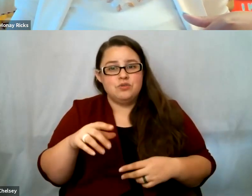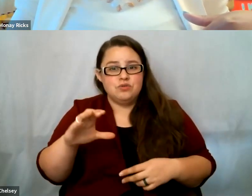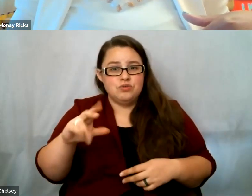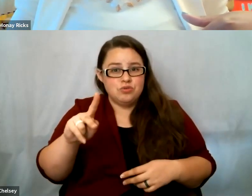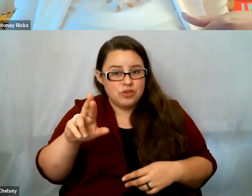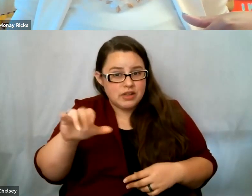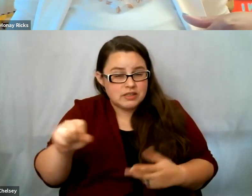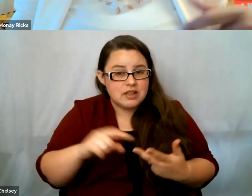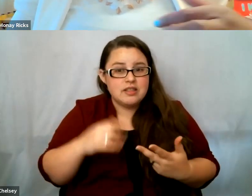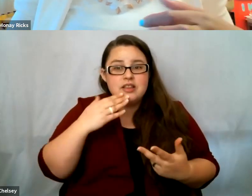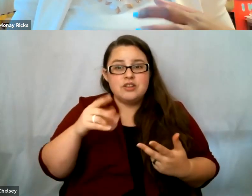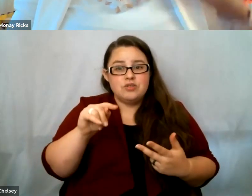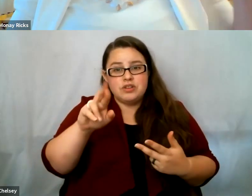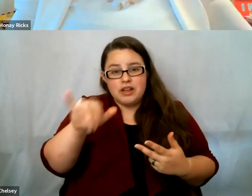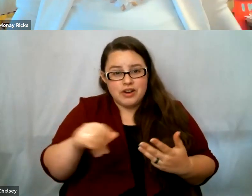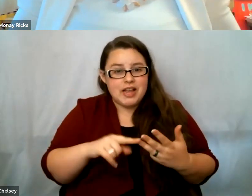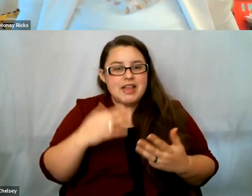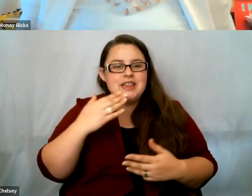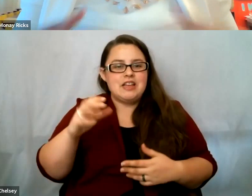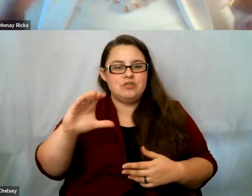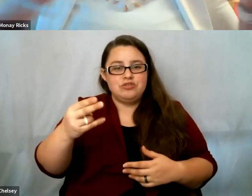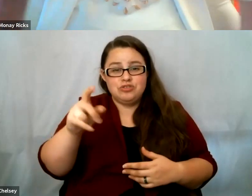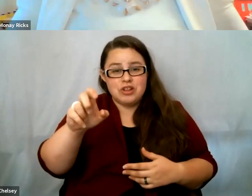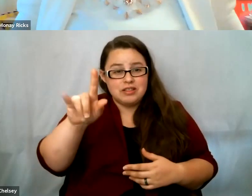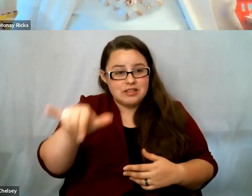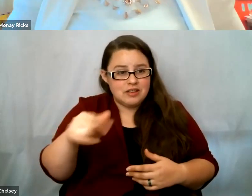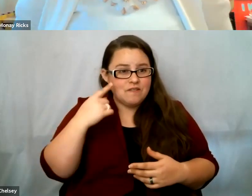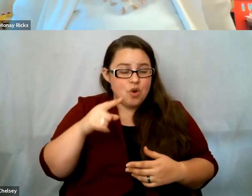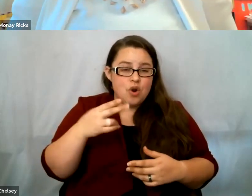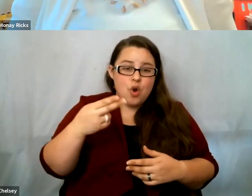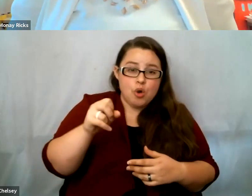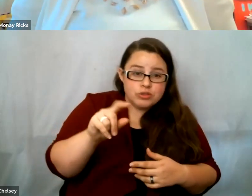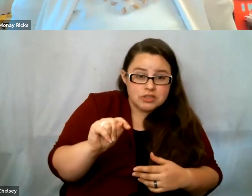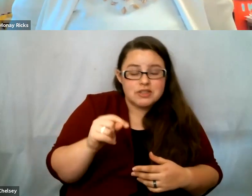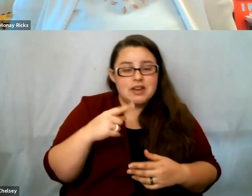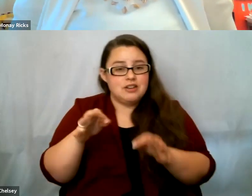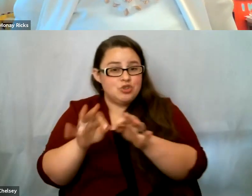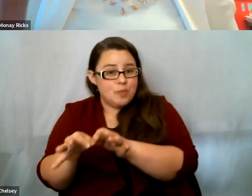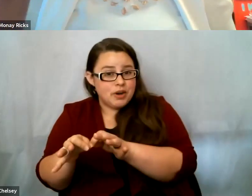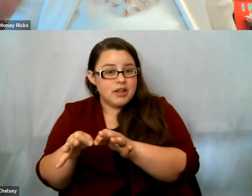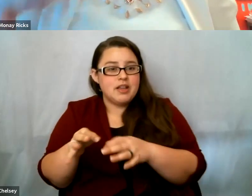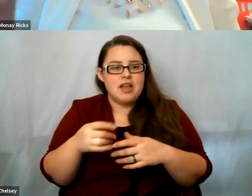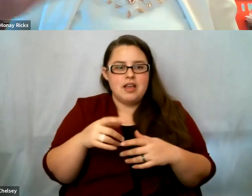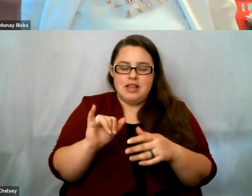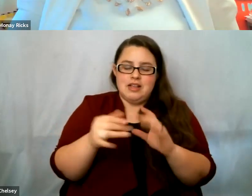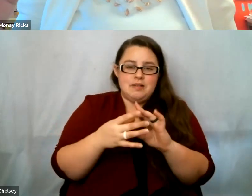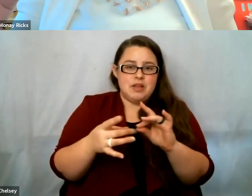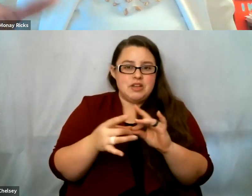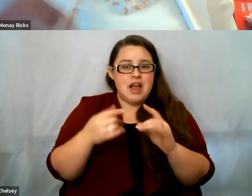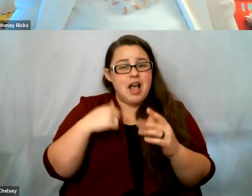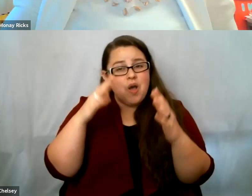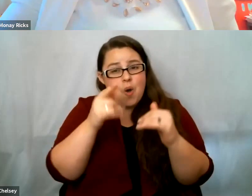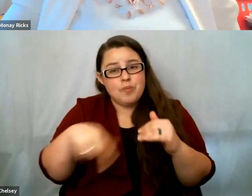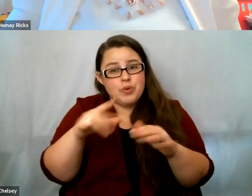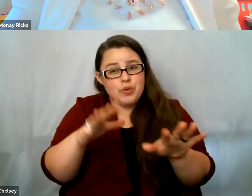And thank you, Chelsea, for all hosting and interpreting. And like I said, I hope you go